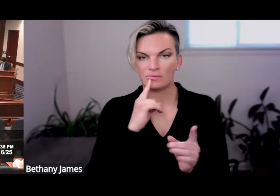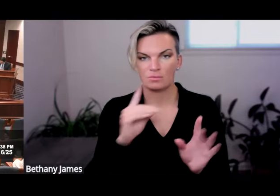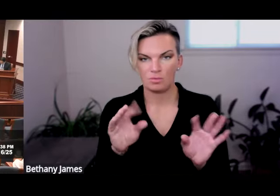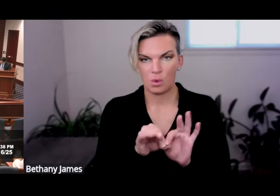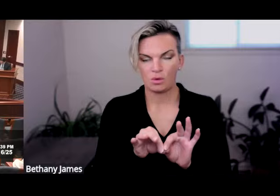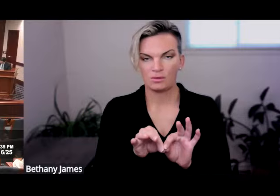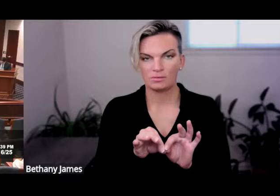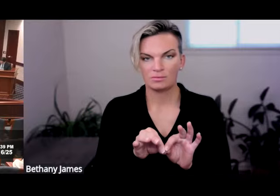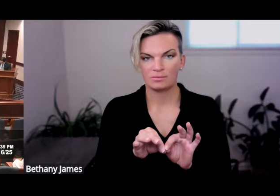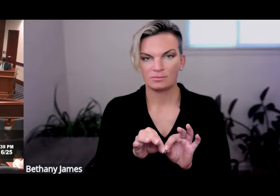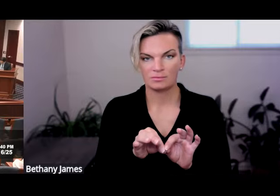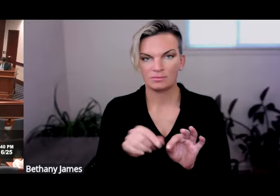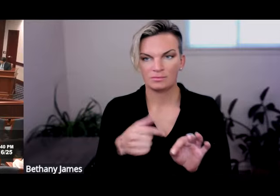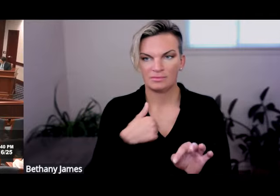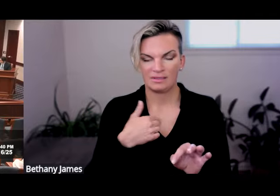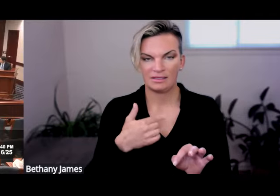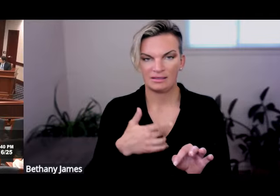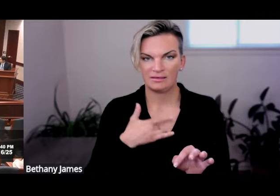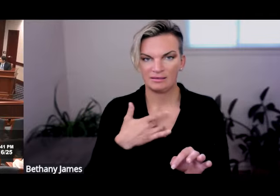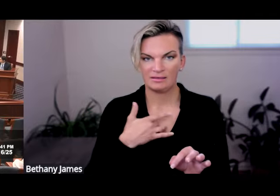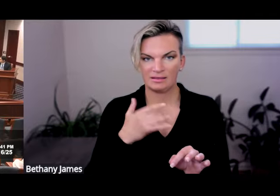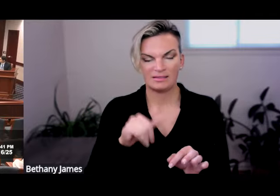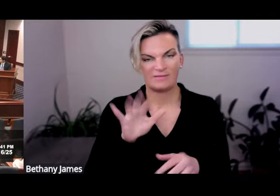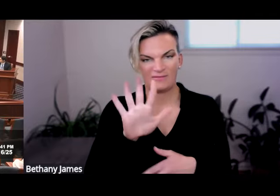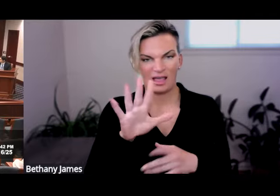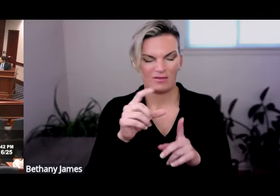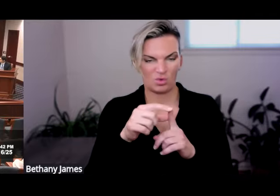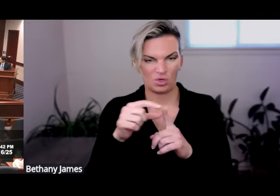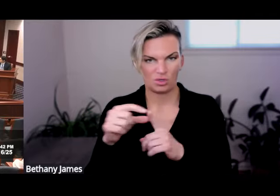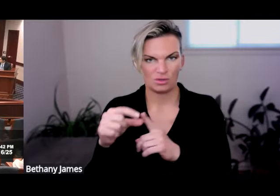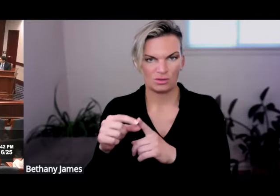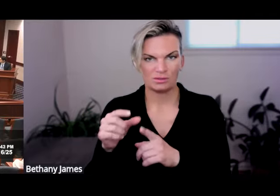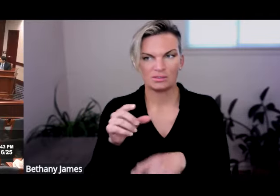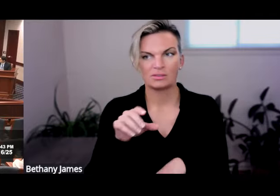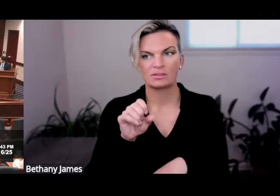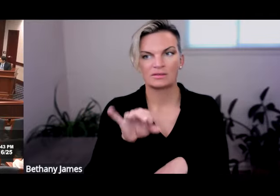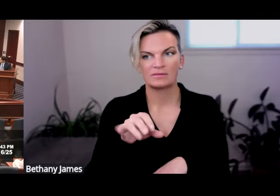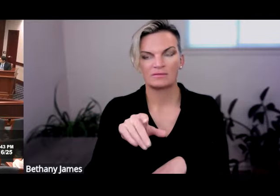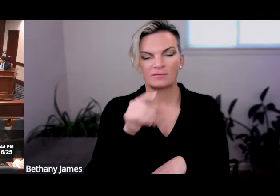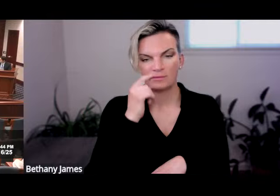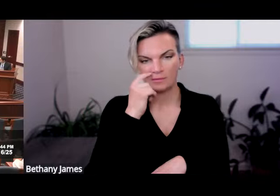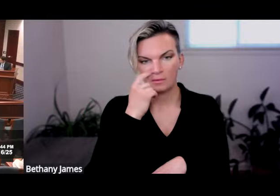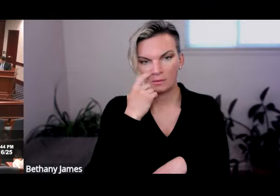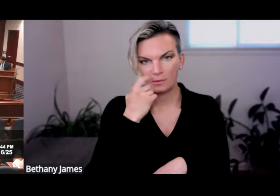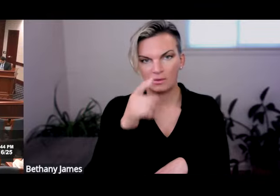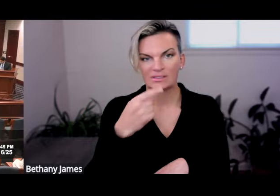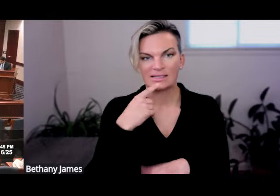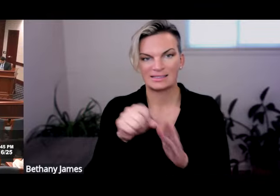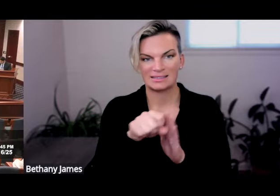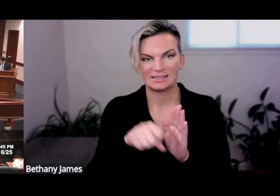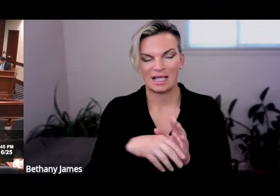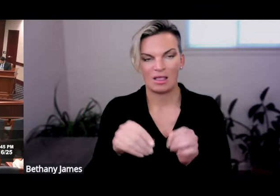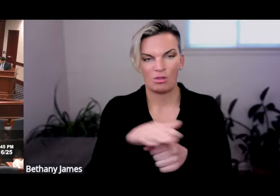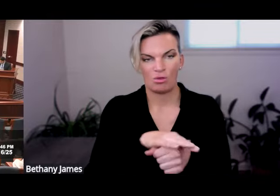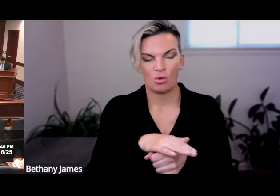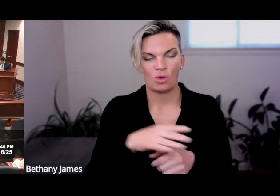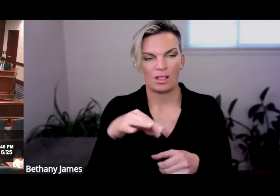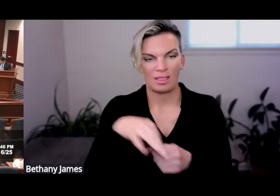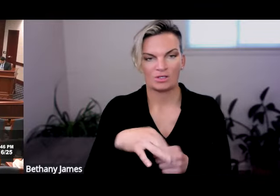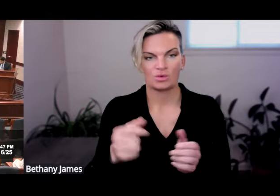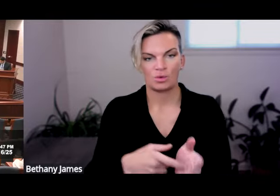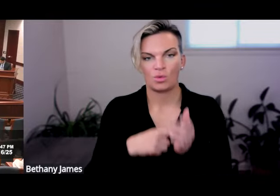that that's 5 words. If you said, for state and local elections require